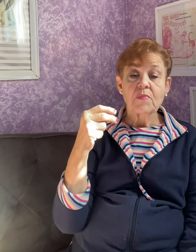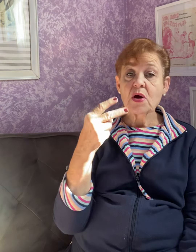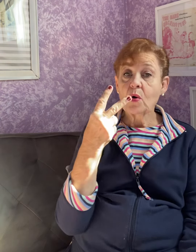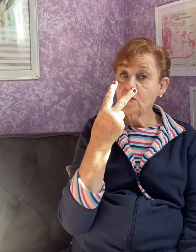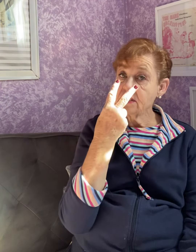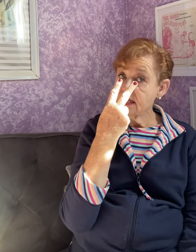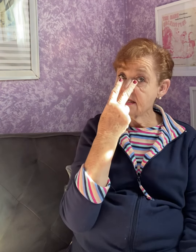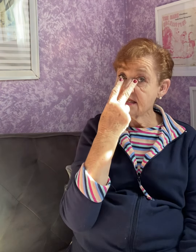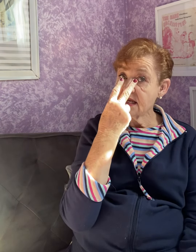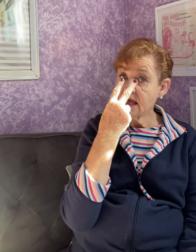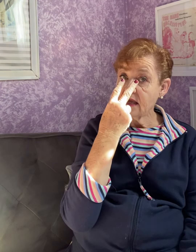Behold is see.